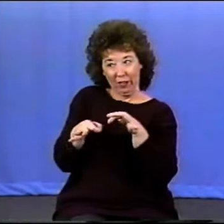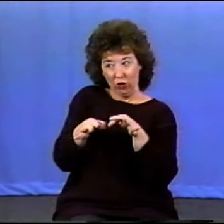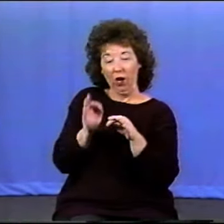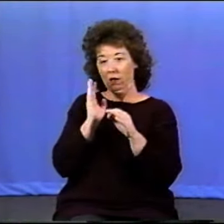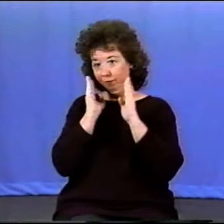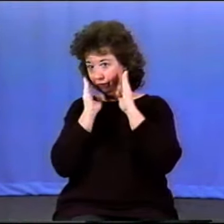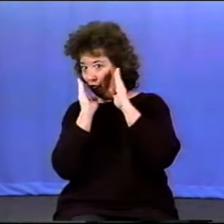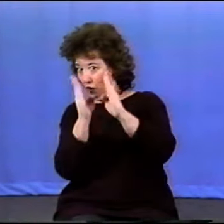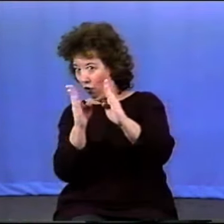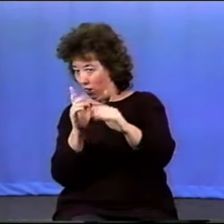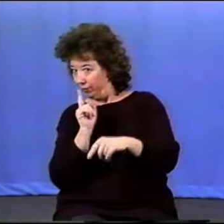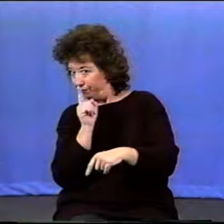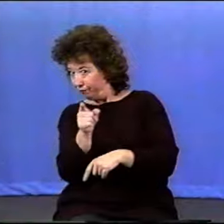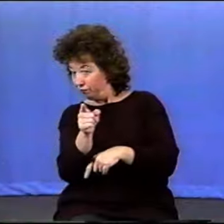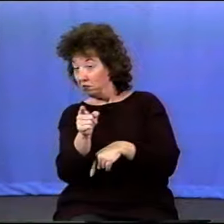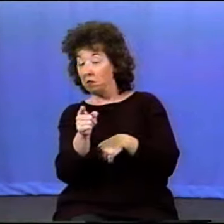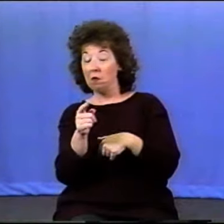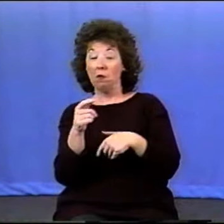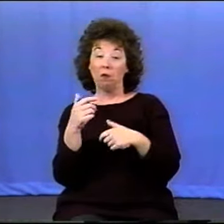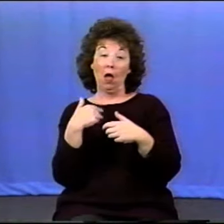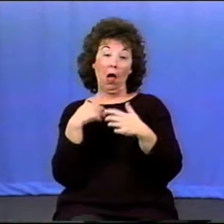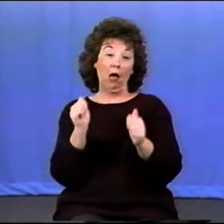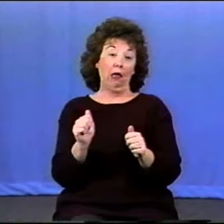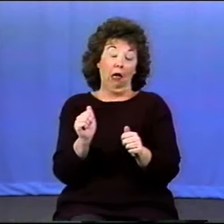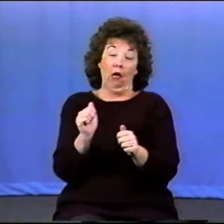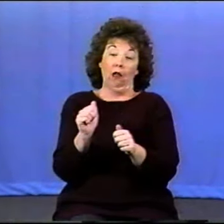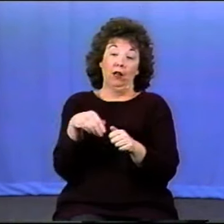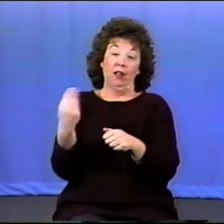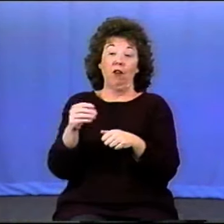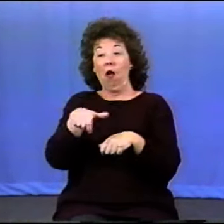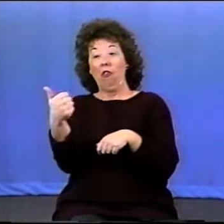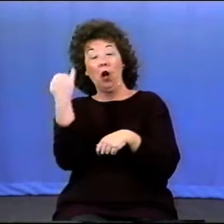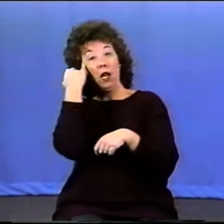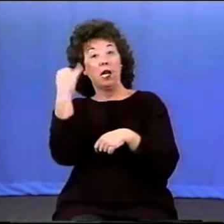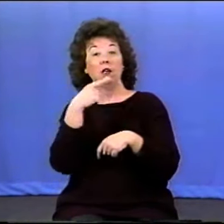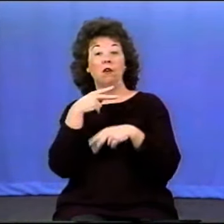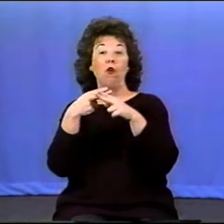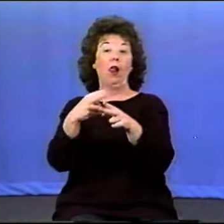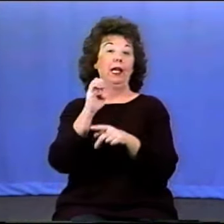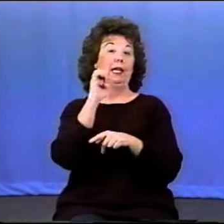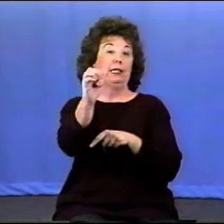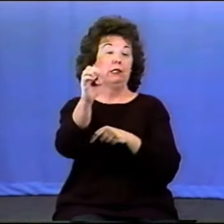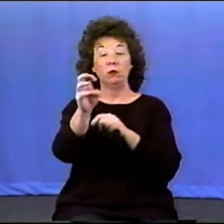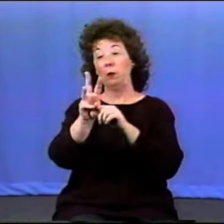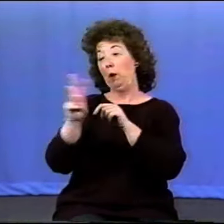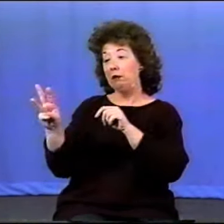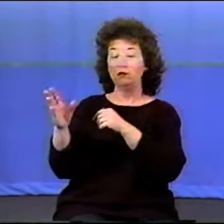the hall, but I could say go east or whatever it happens to be. And some idea of the distance